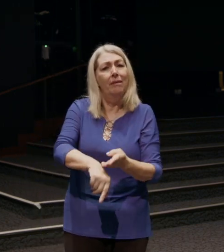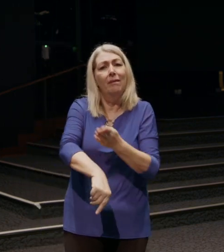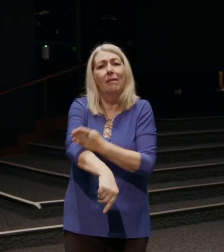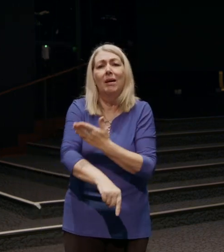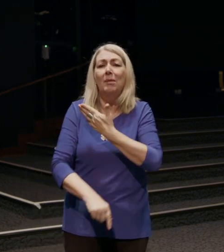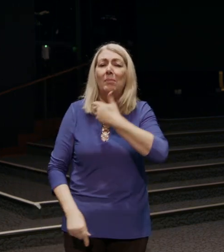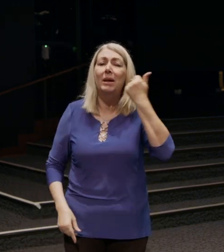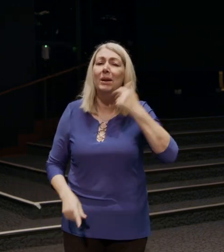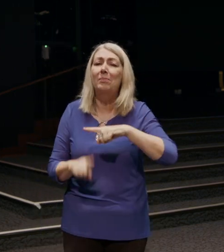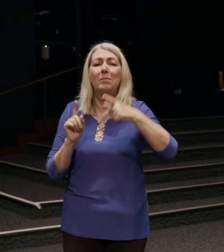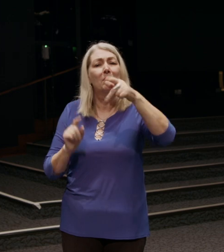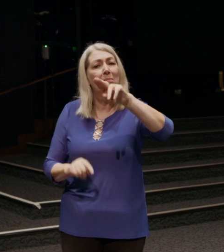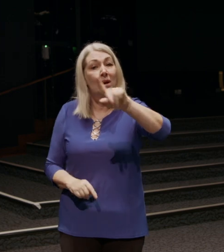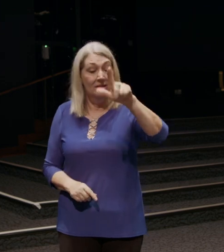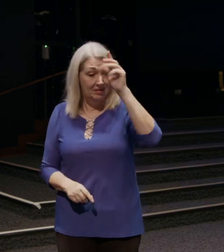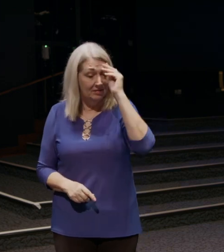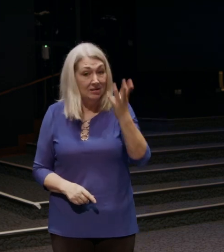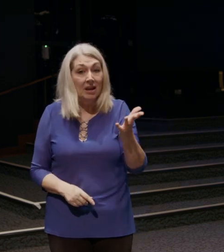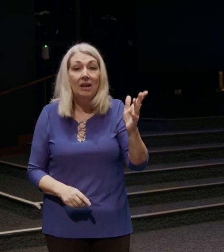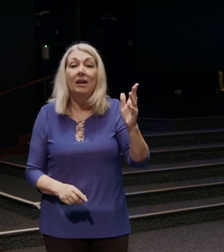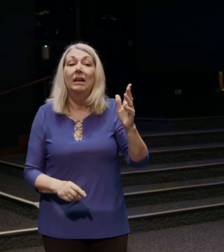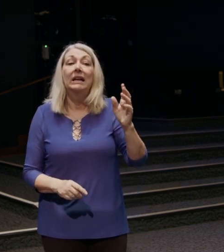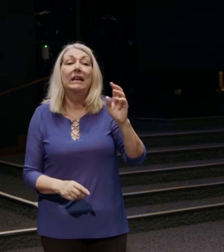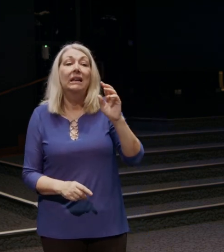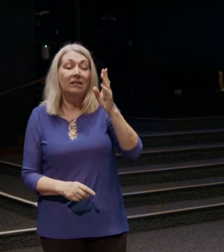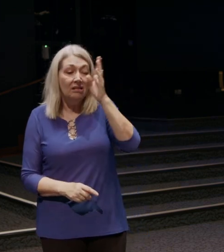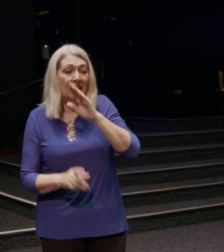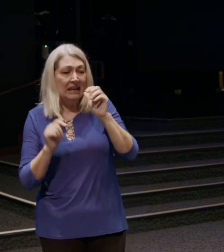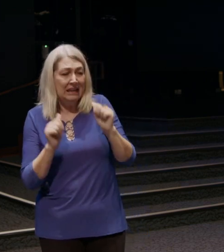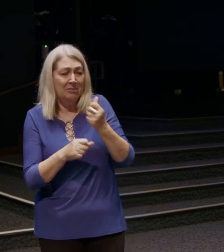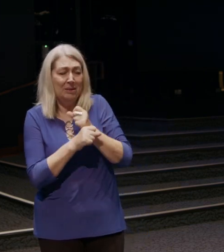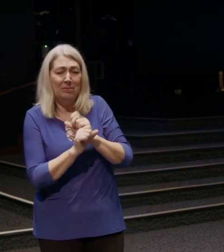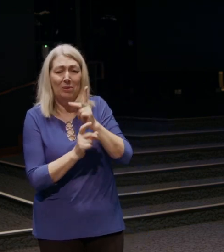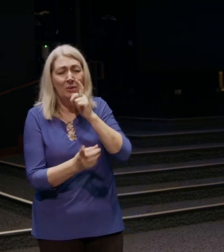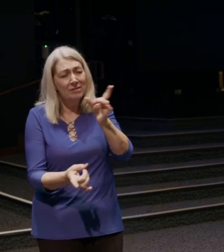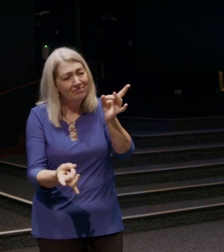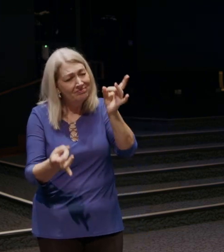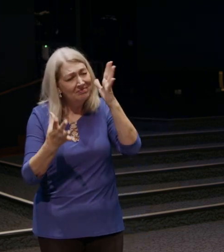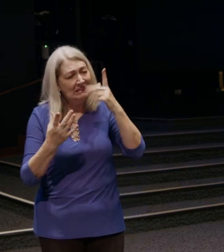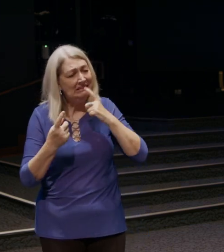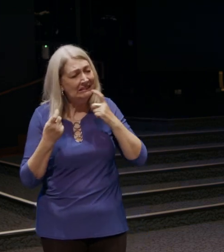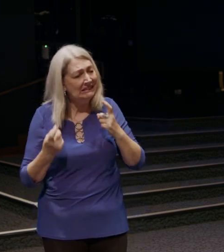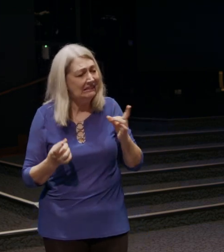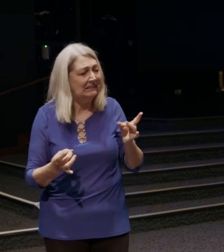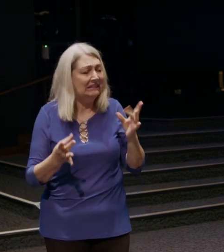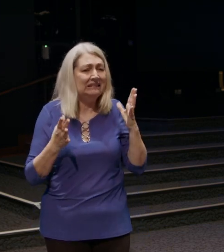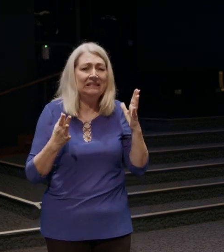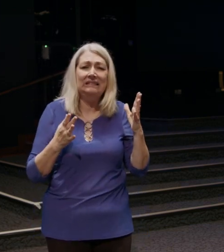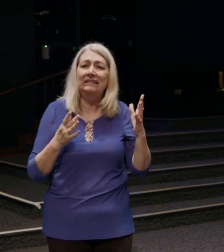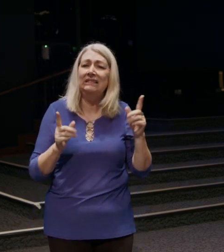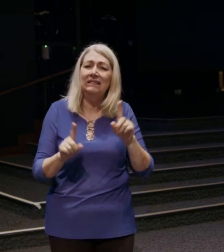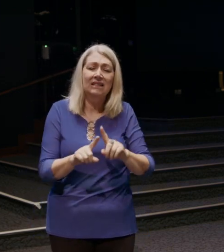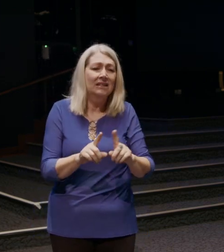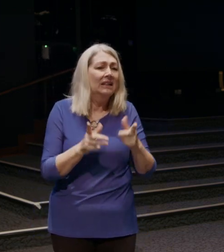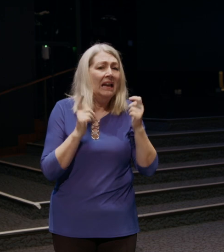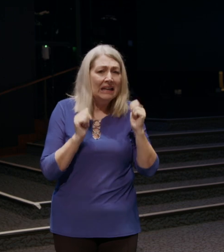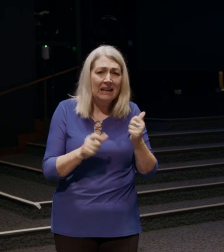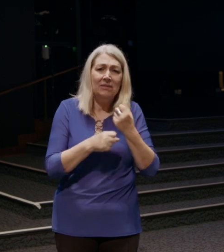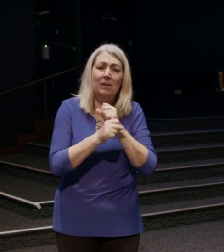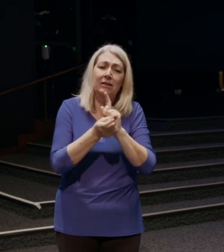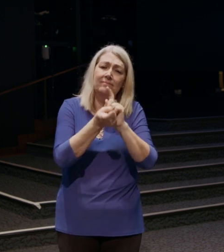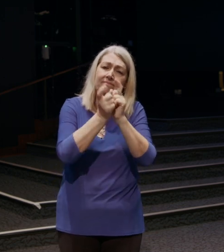is saying God can make evil people right. The high-risk